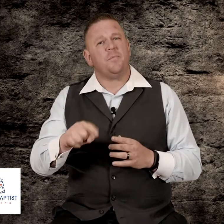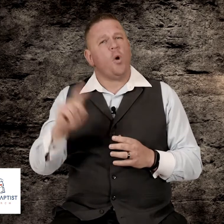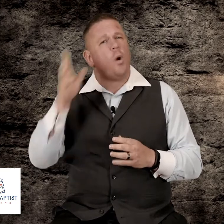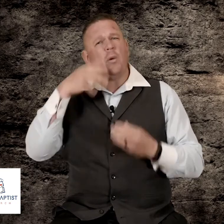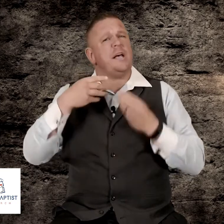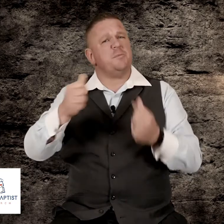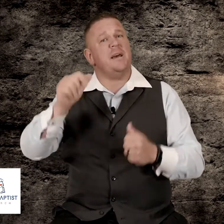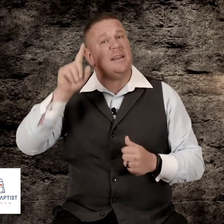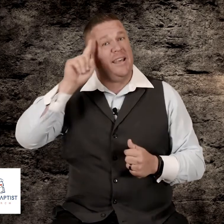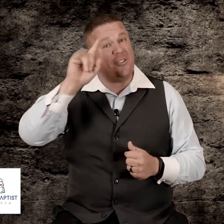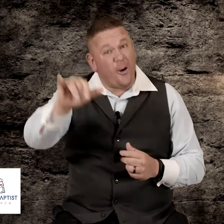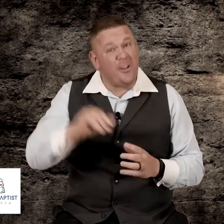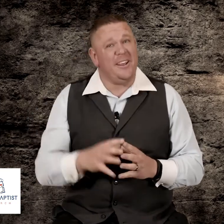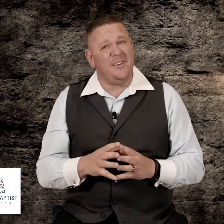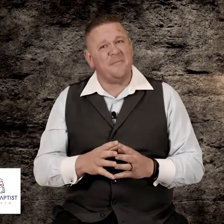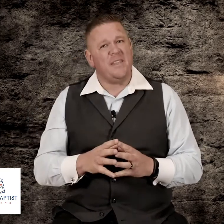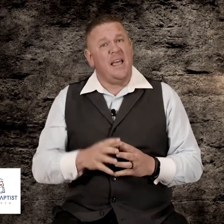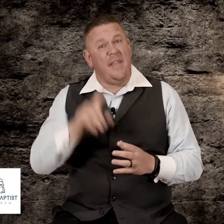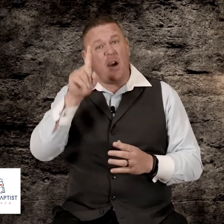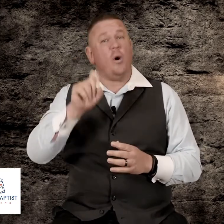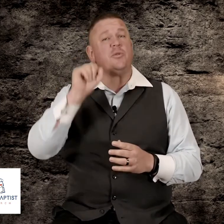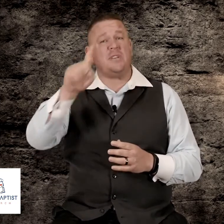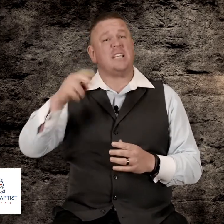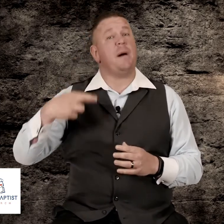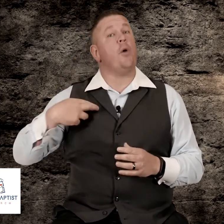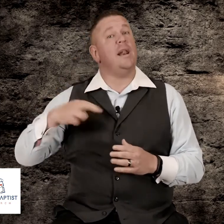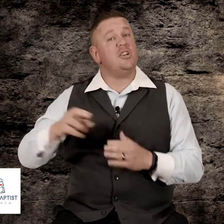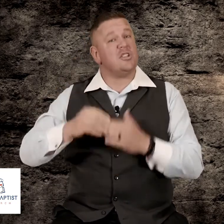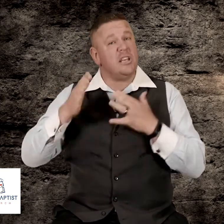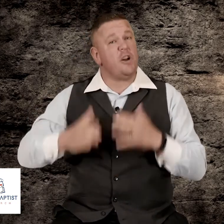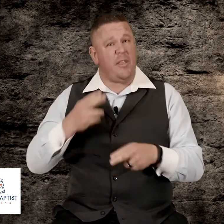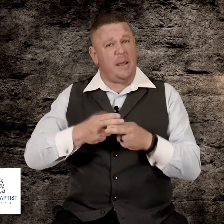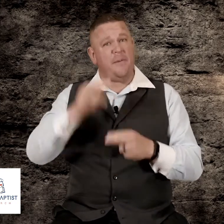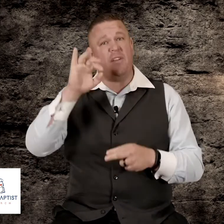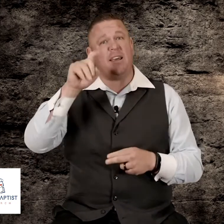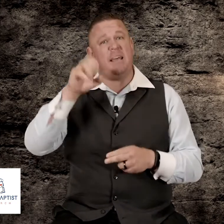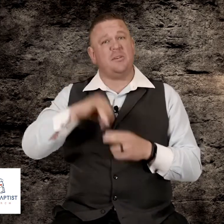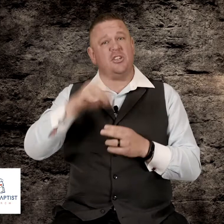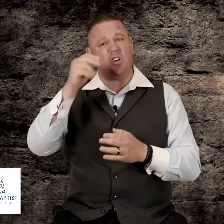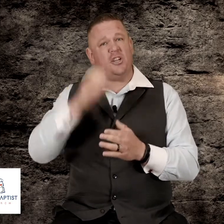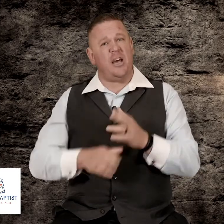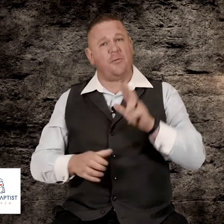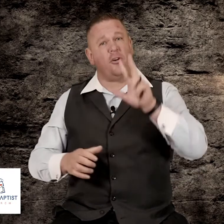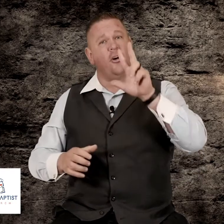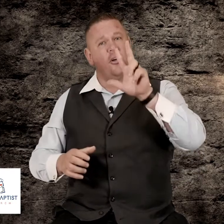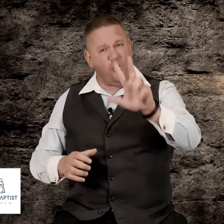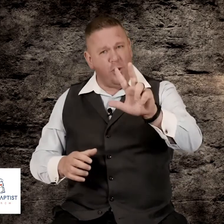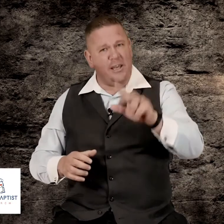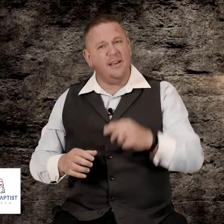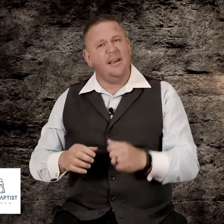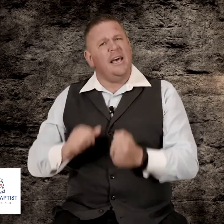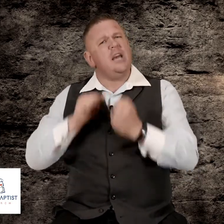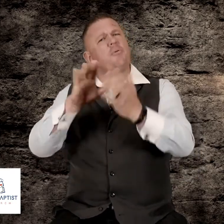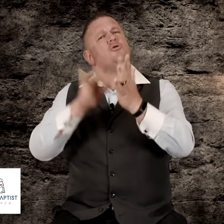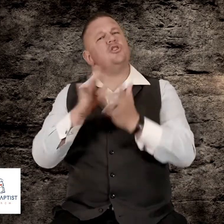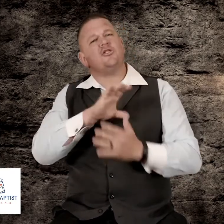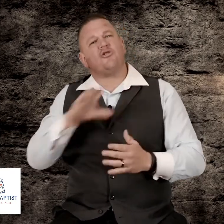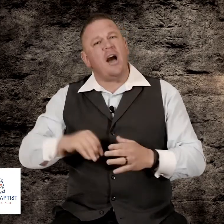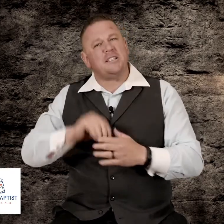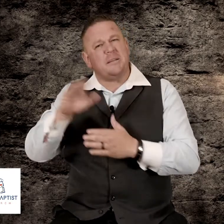where will I spend eternity? And that question was asked by a religious leader by the name of Nicodemus in John chapter 3. He approached Jesus Christ in the